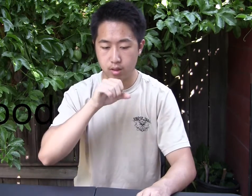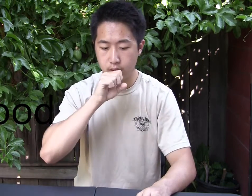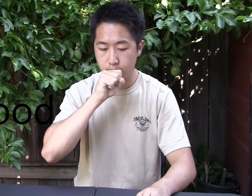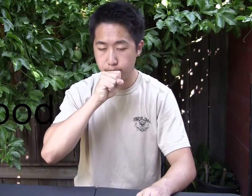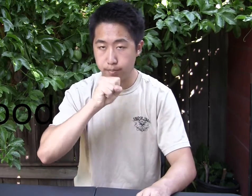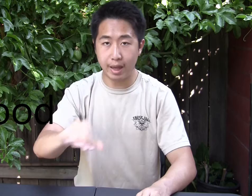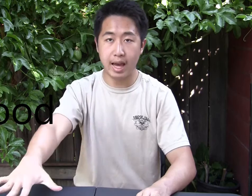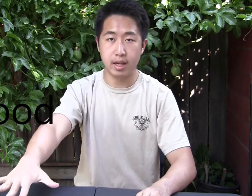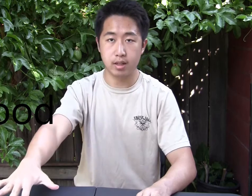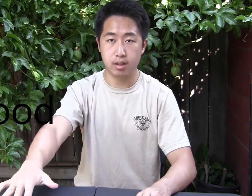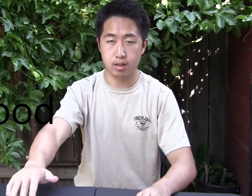Bad.